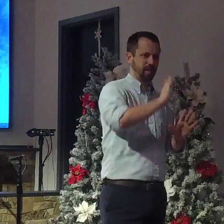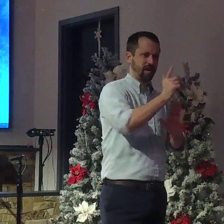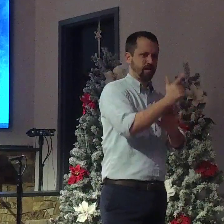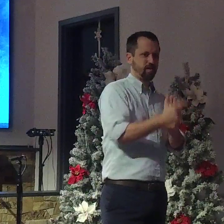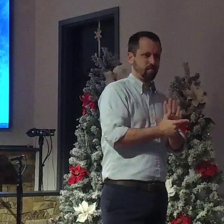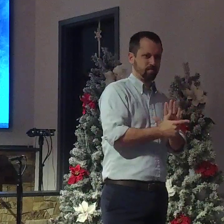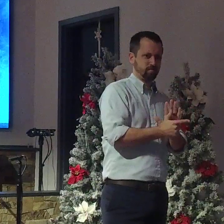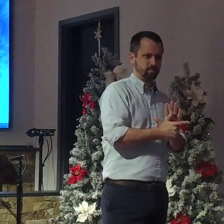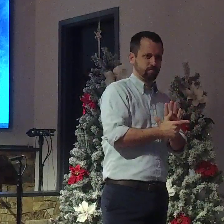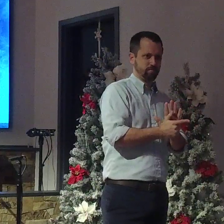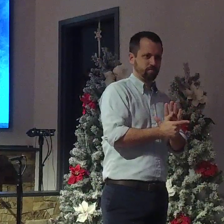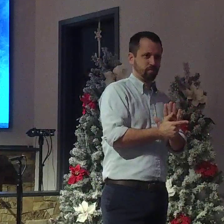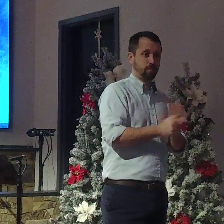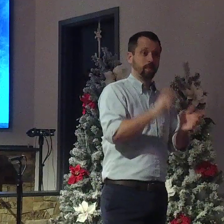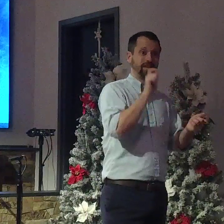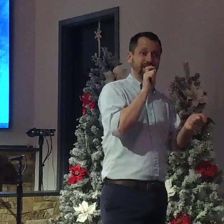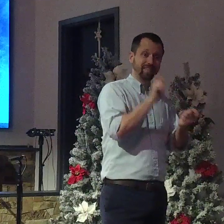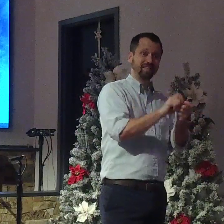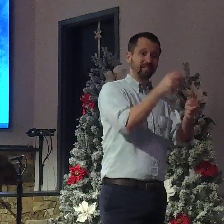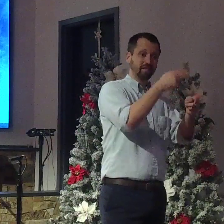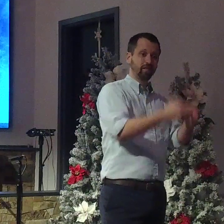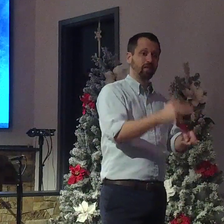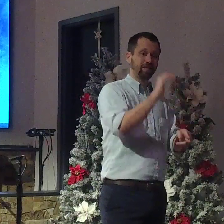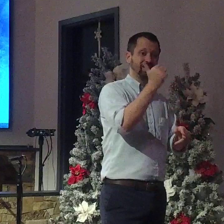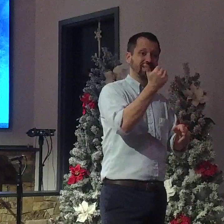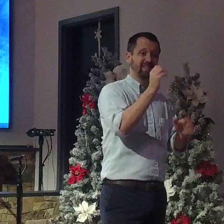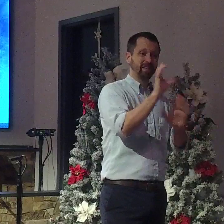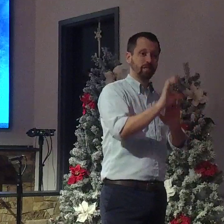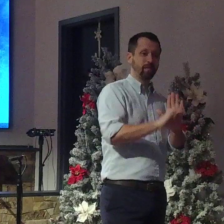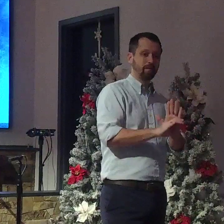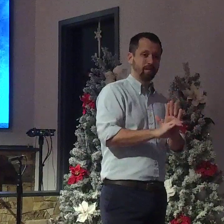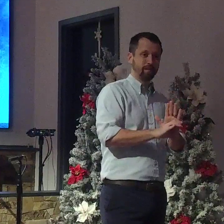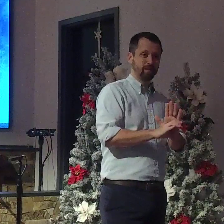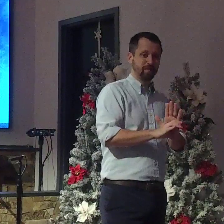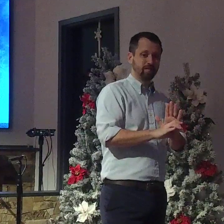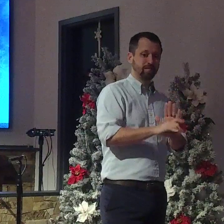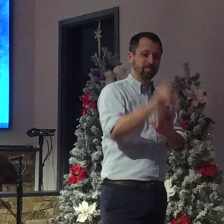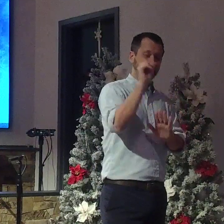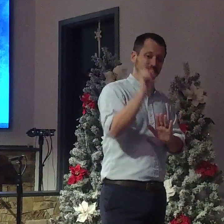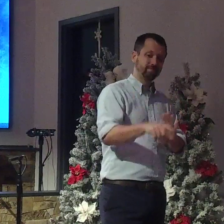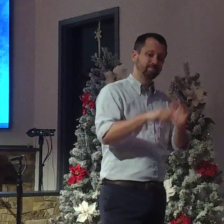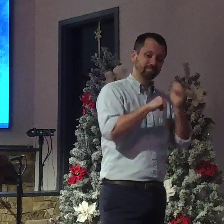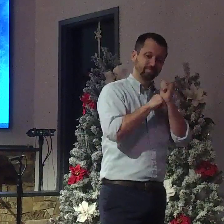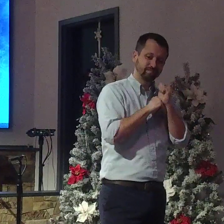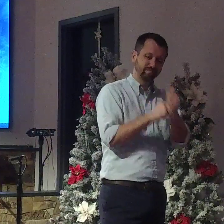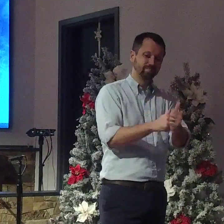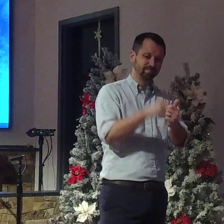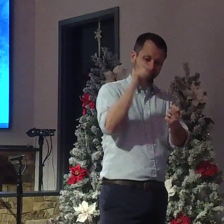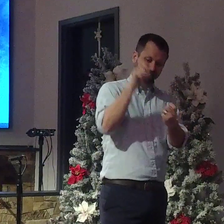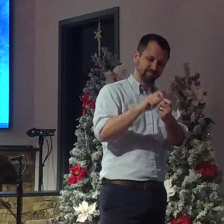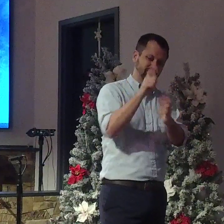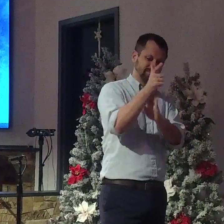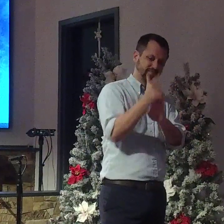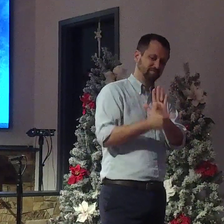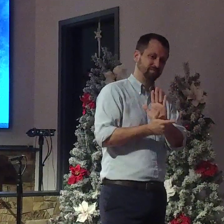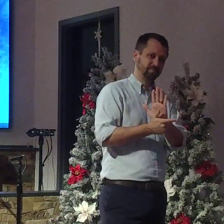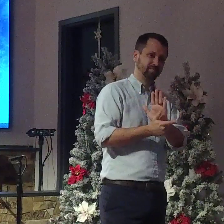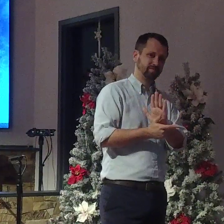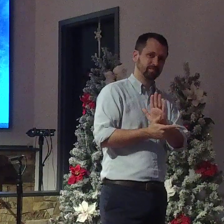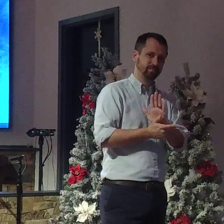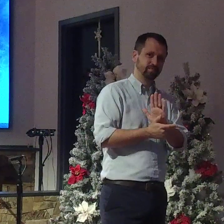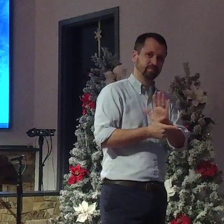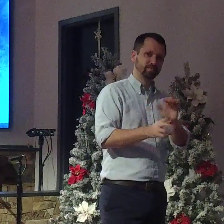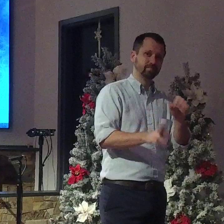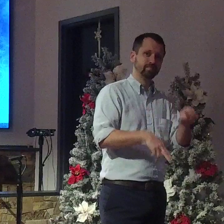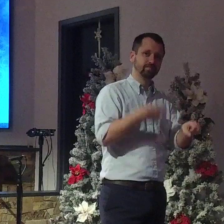very little town. So in the first century, yes, those Jews, they were to obey the